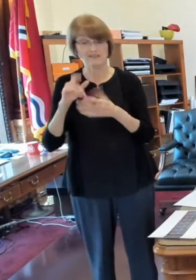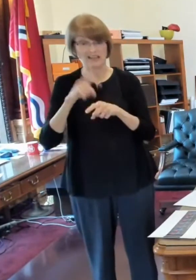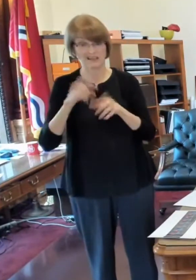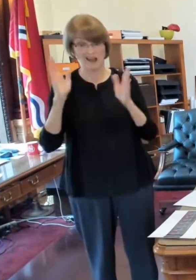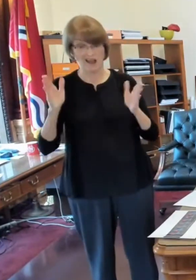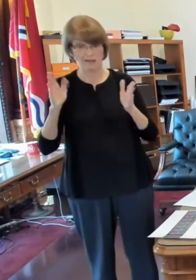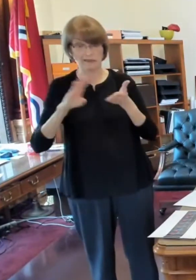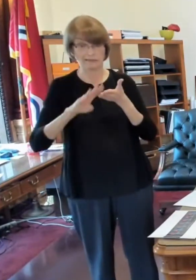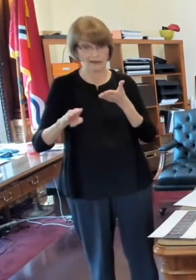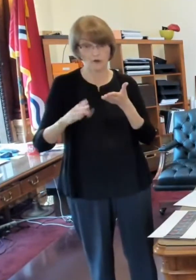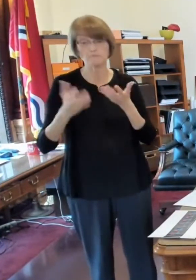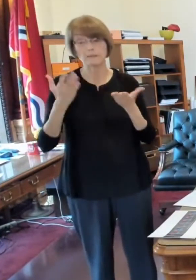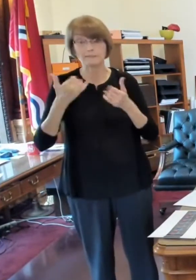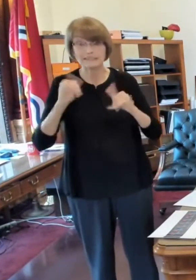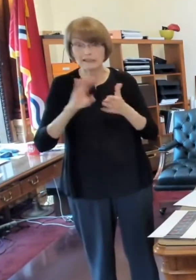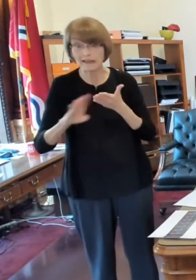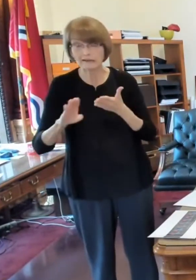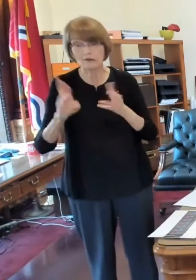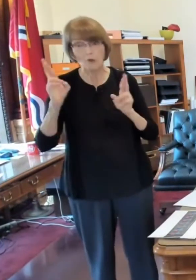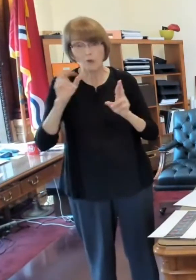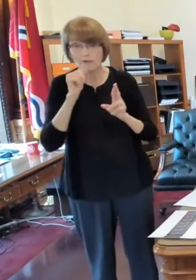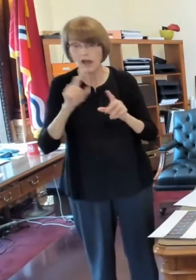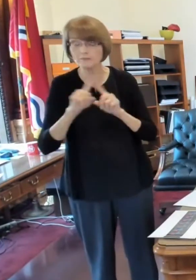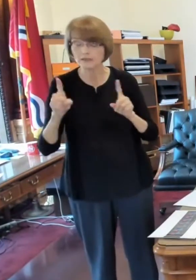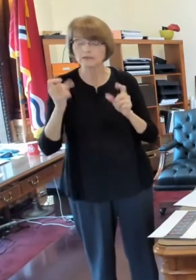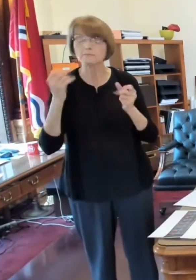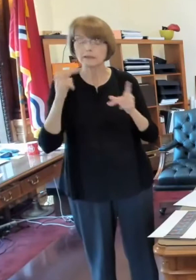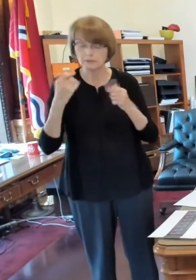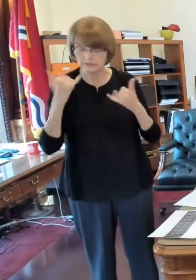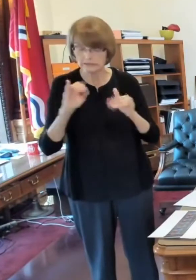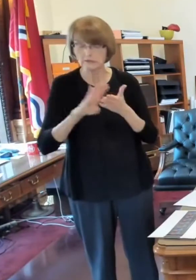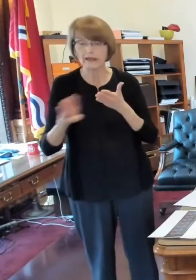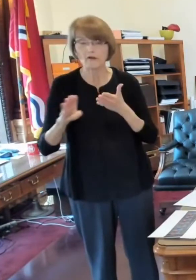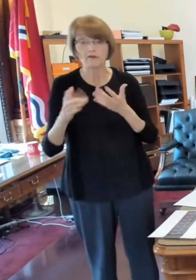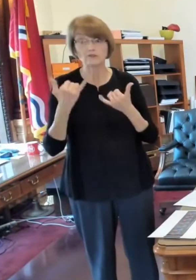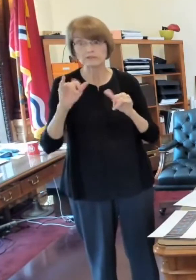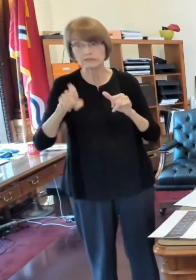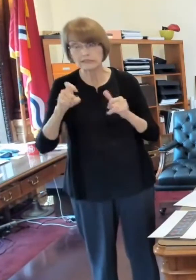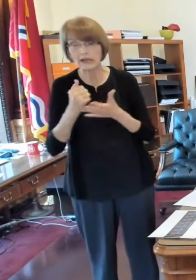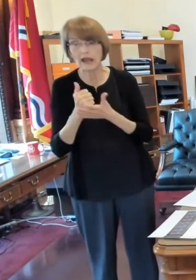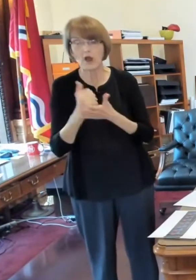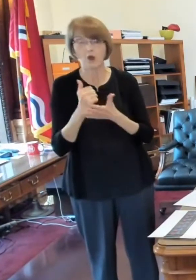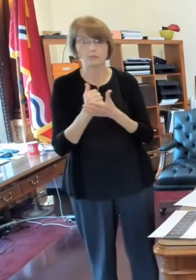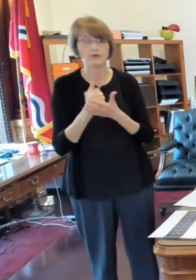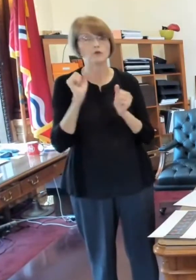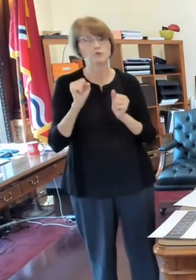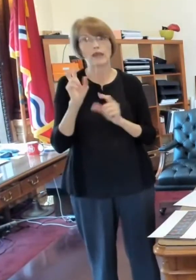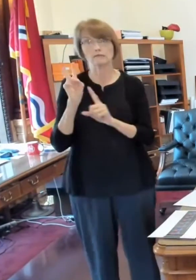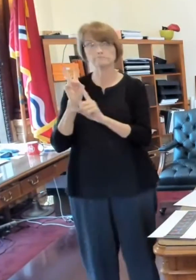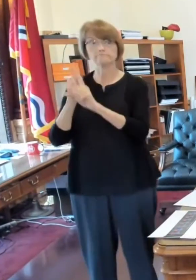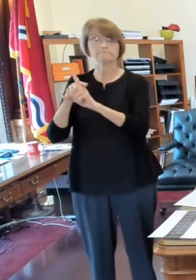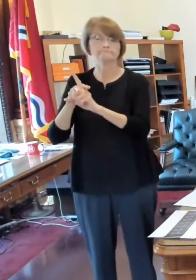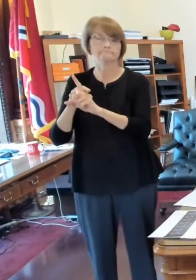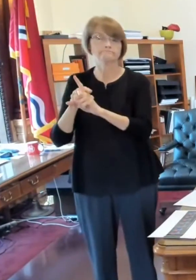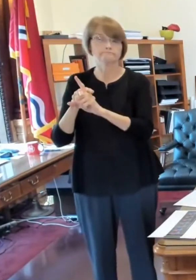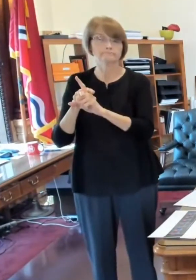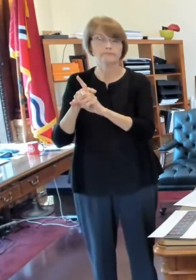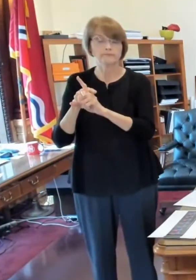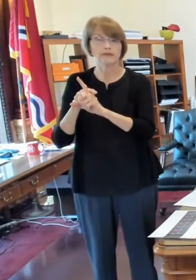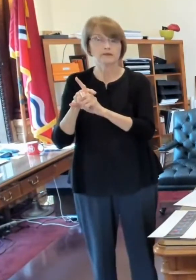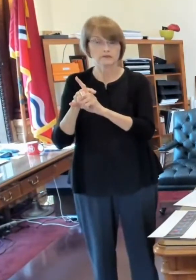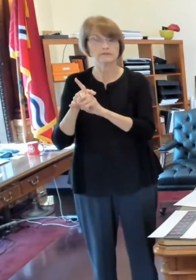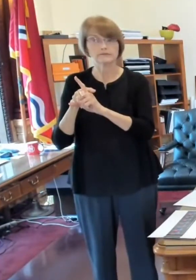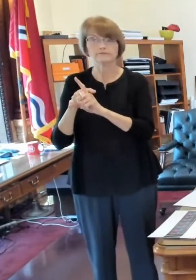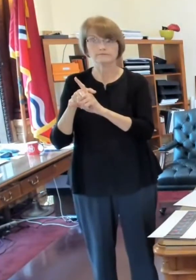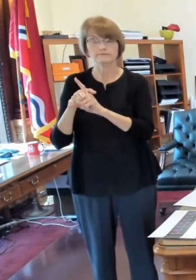Maybe you're still laid off, I hope not, but I know a lot of people are. And so go online in order to put in